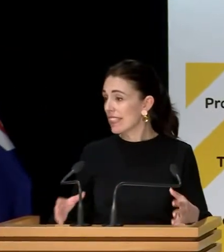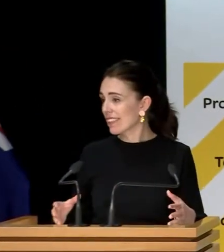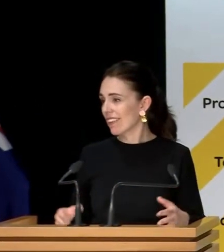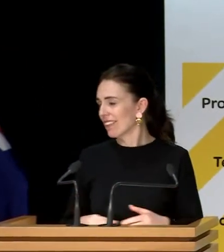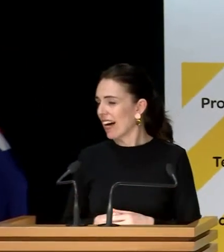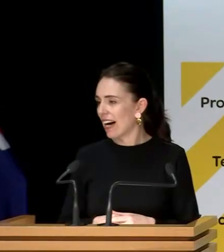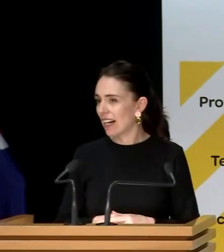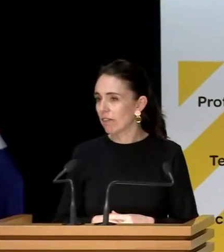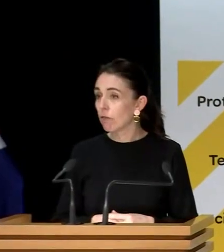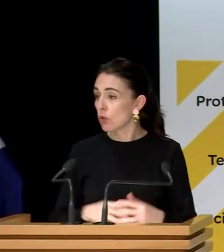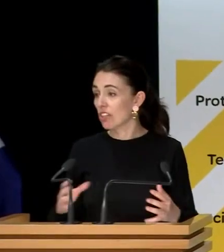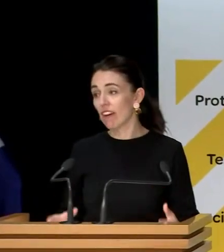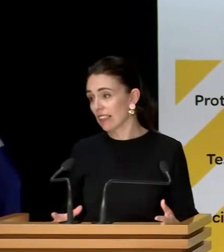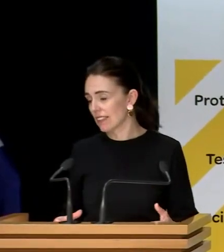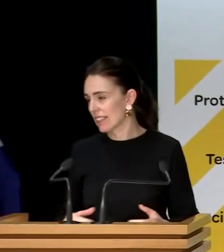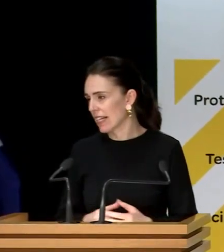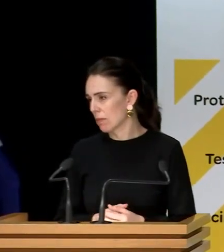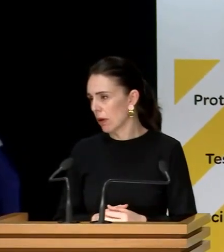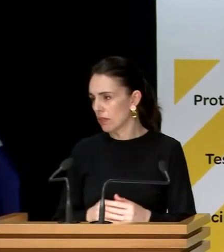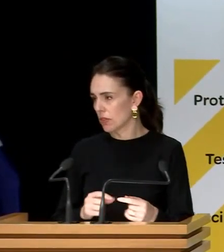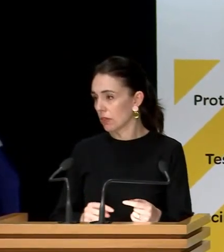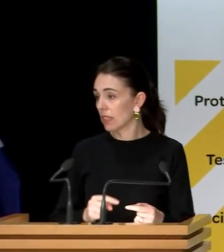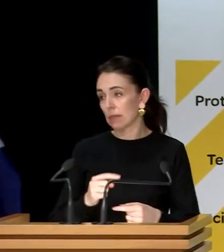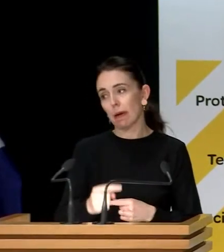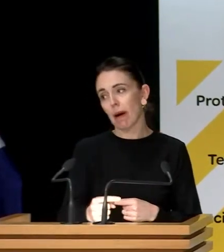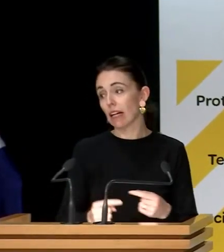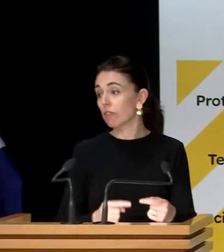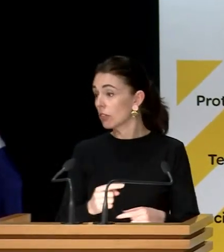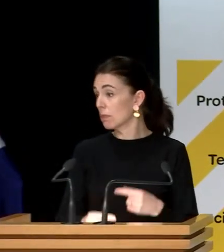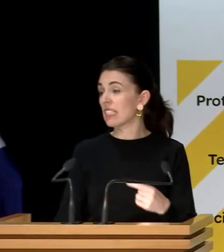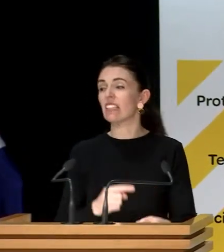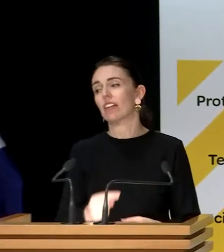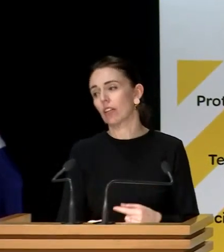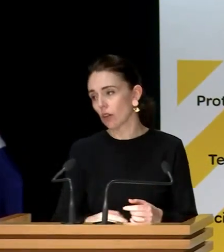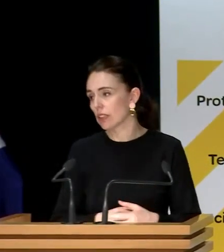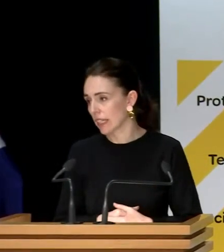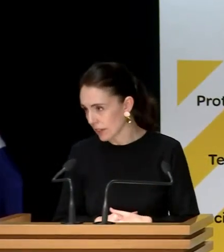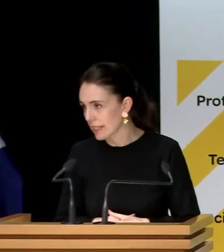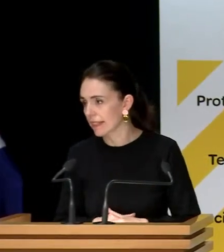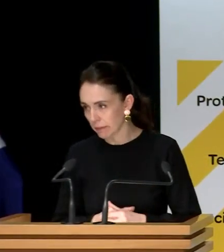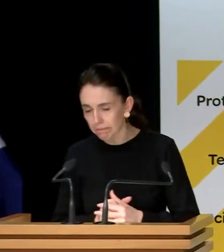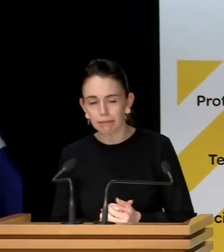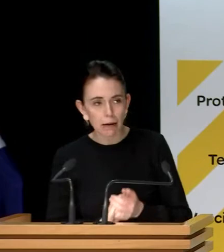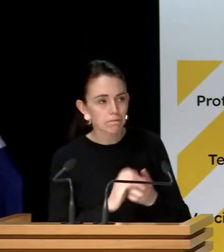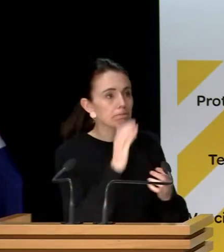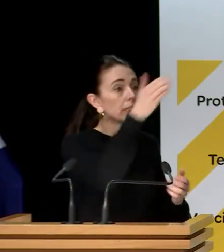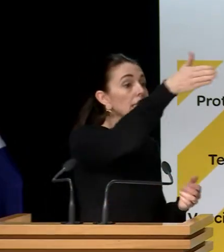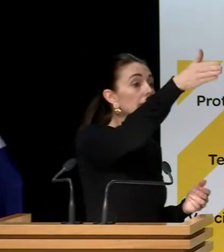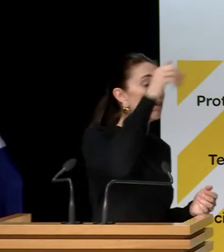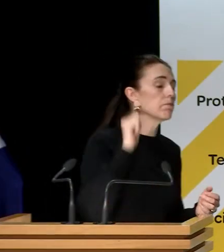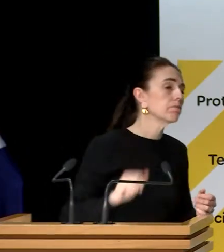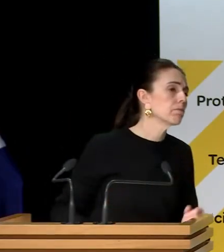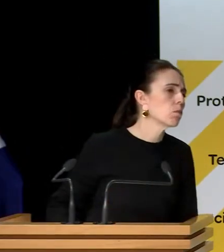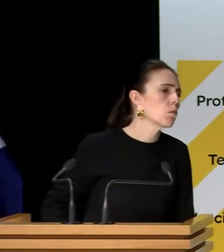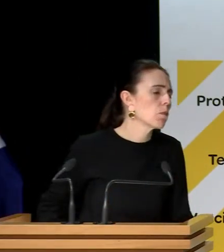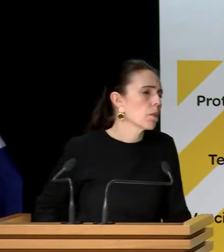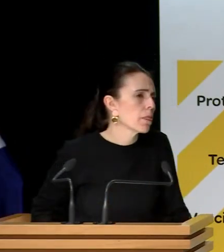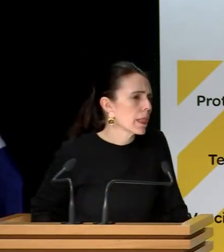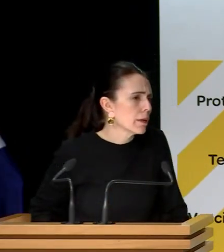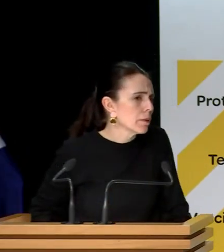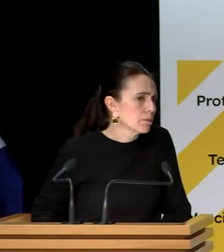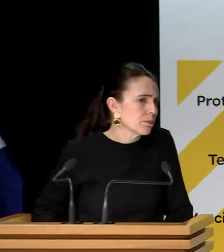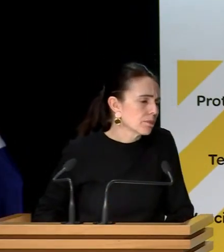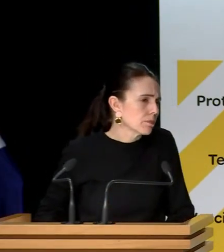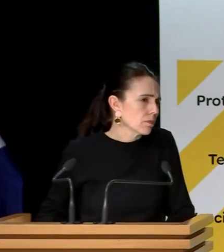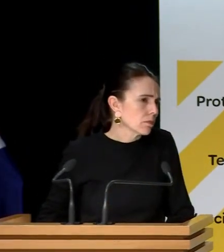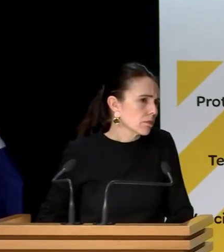a risk for surveillance as opposed to this being part of specific contact tracing. Yeah. Thank you. Dr. Bloomfield,